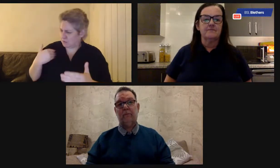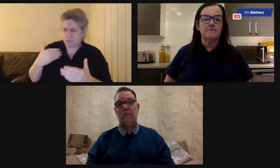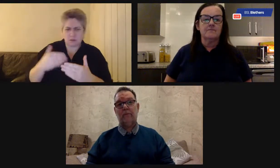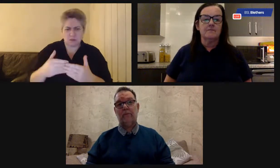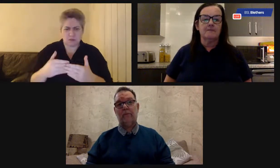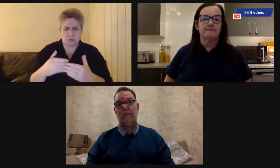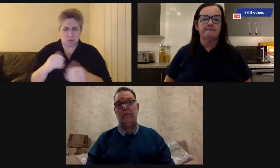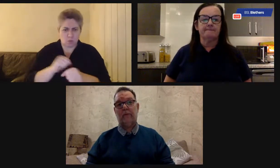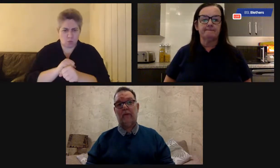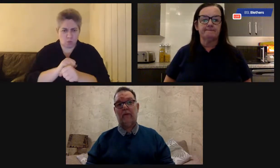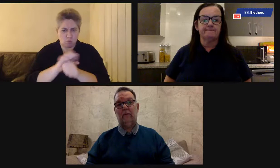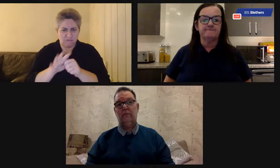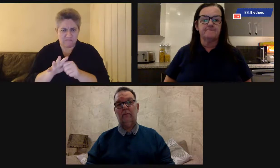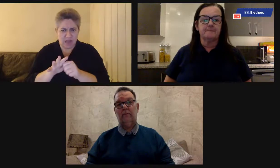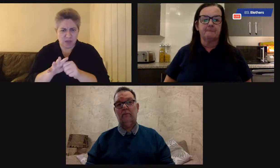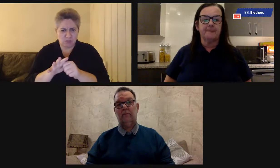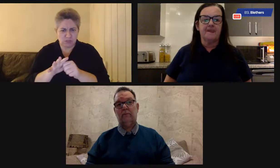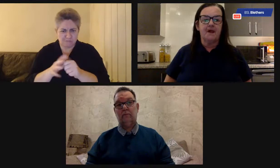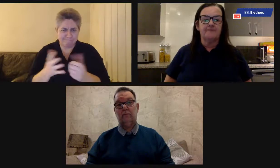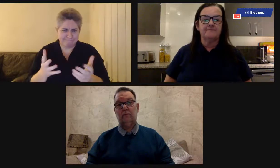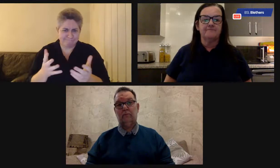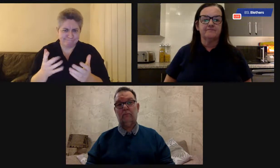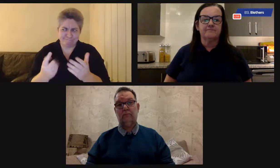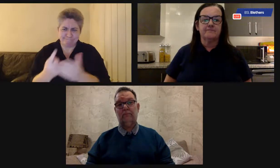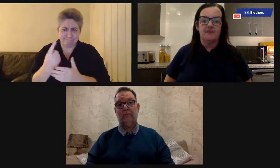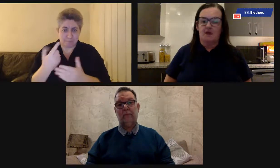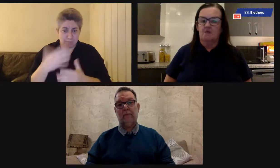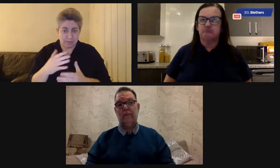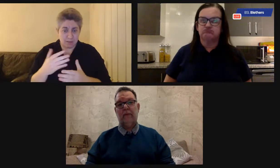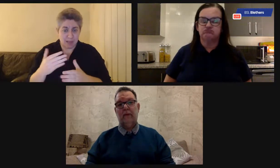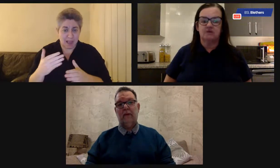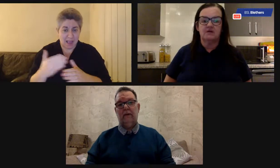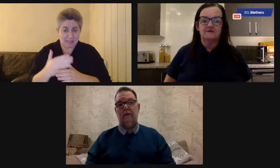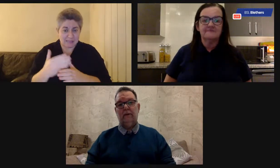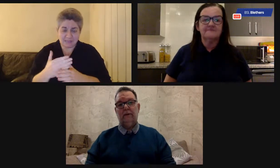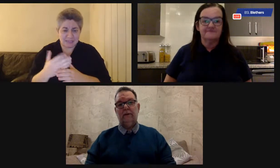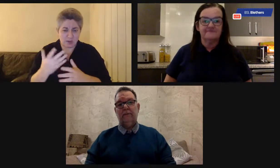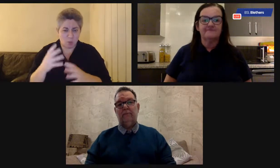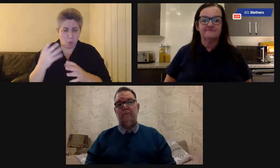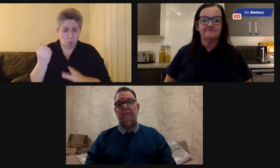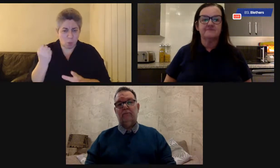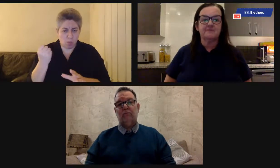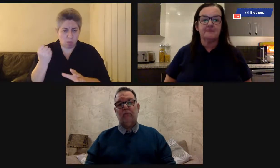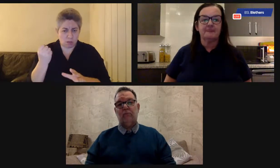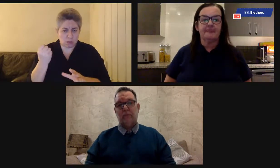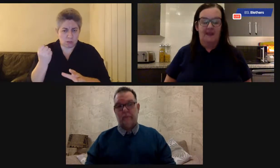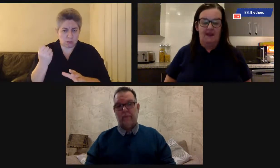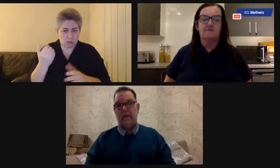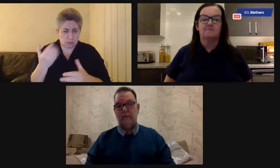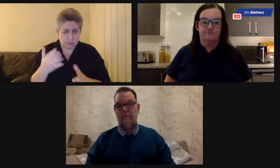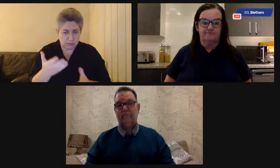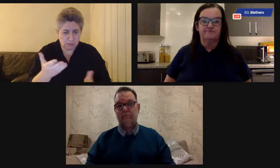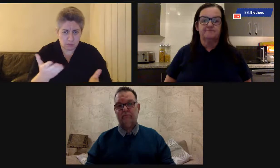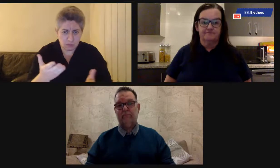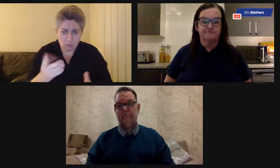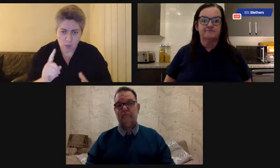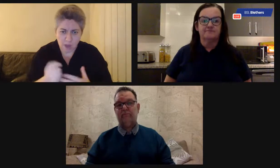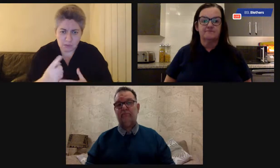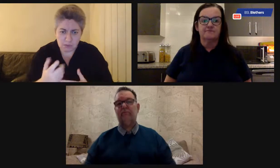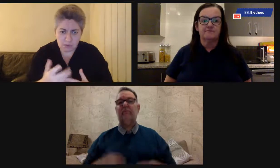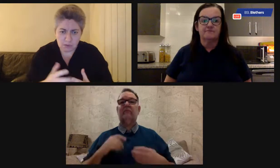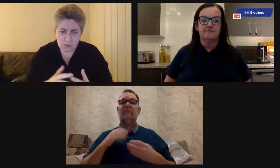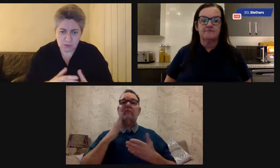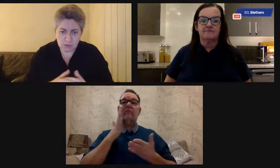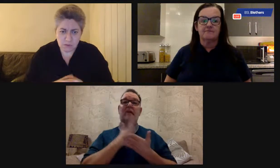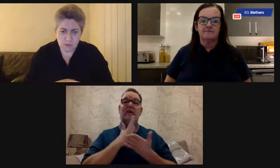long. So, how did you cope with coronavirus? Did that mean that activities had to be